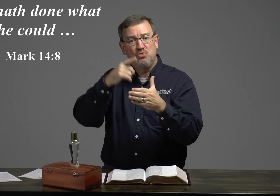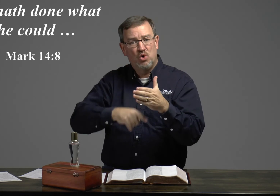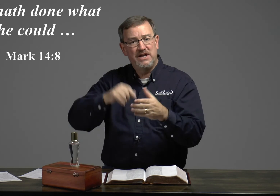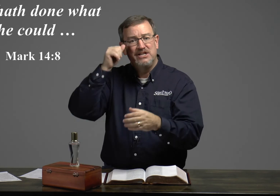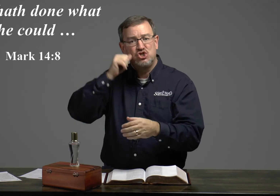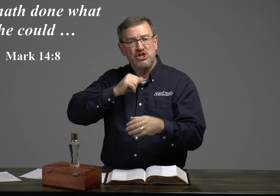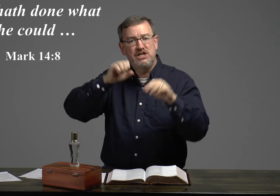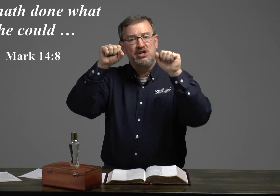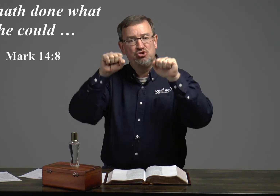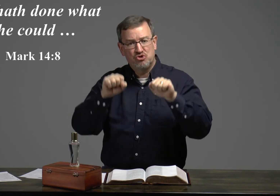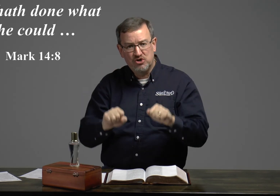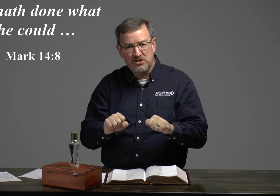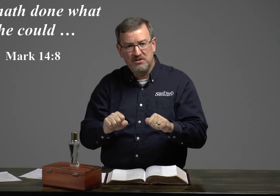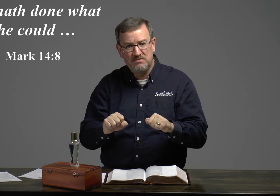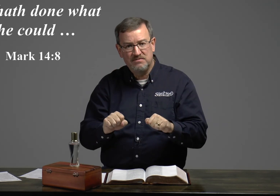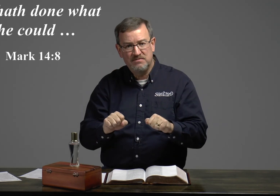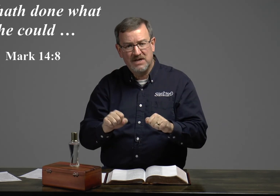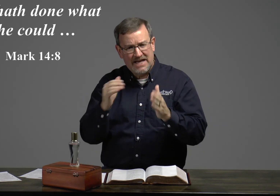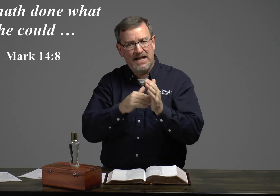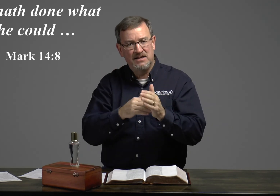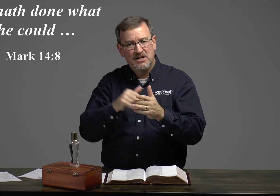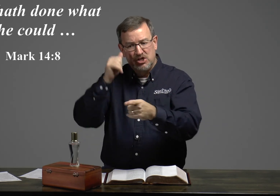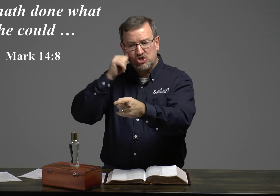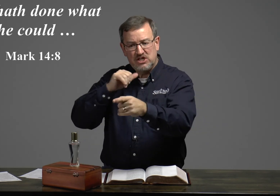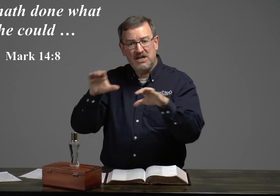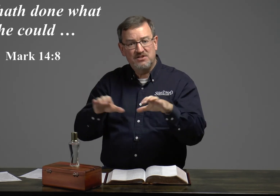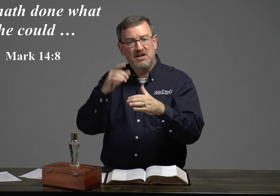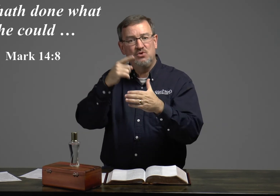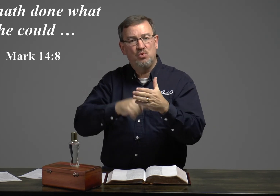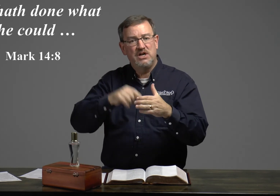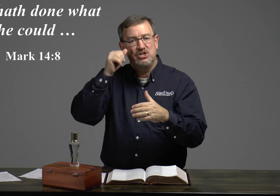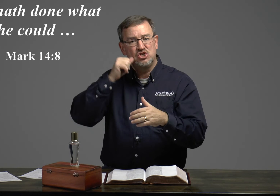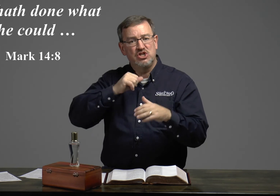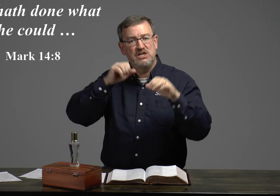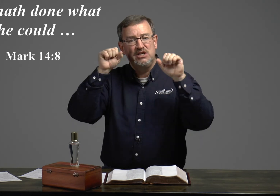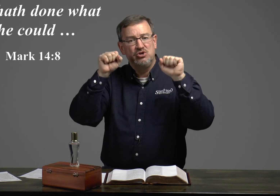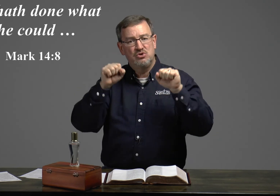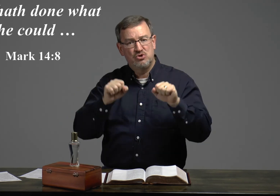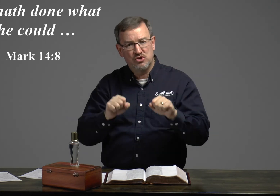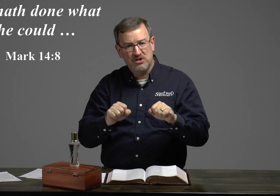what she could. Again, she had done what she could.